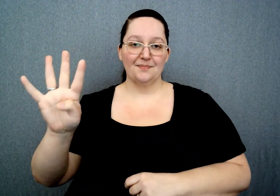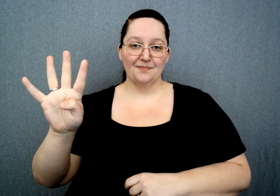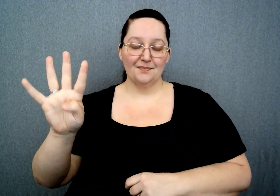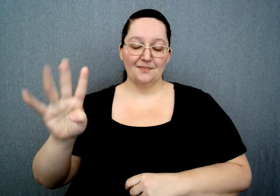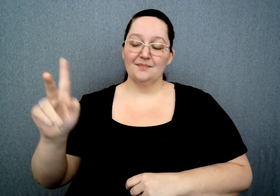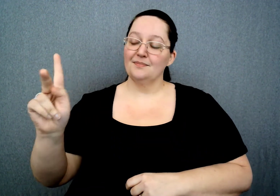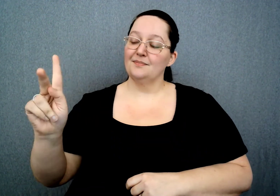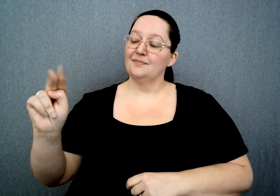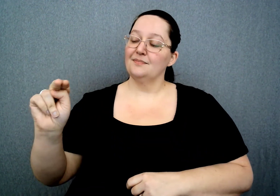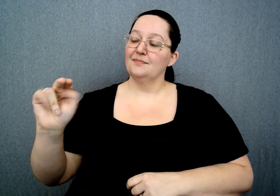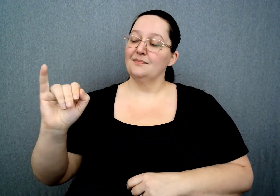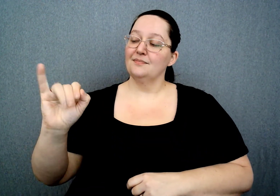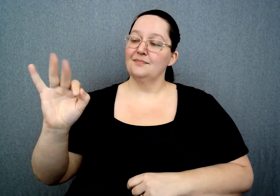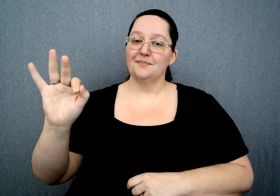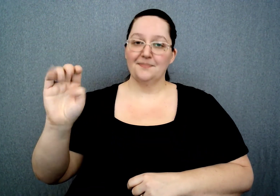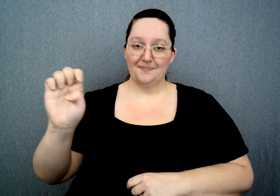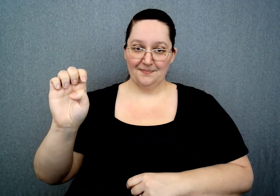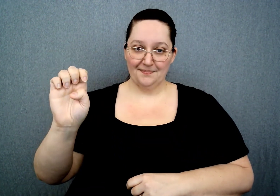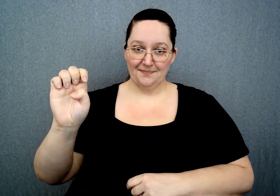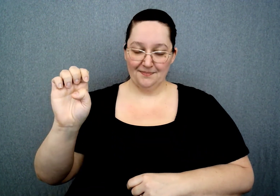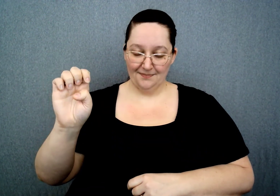Number 34, knife.